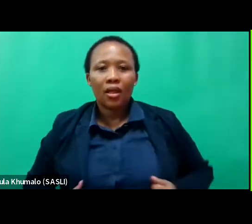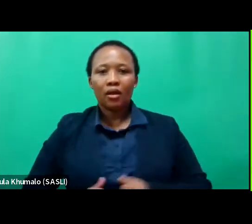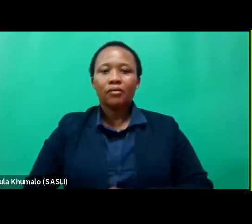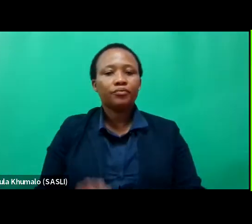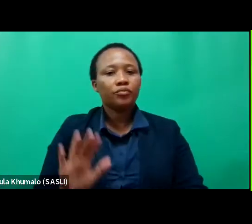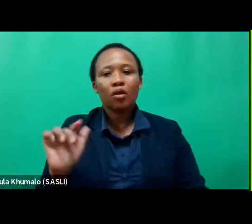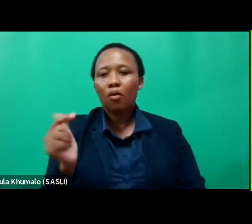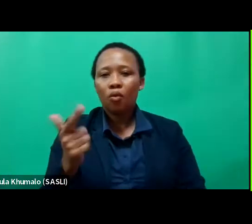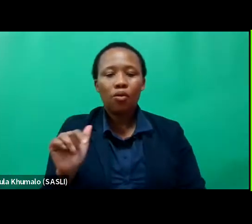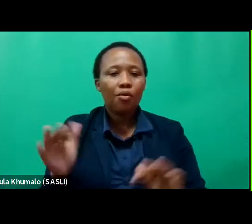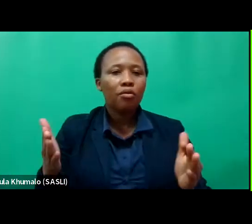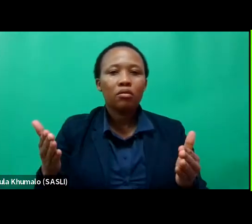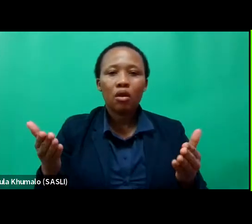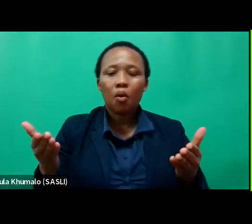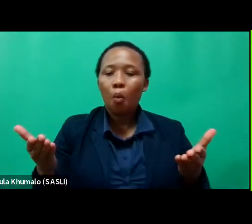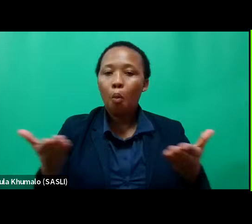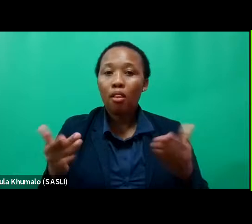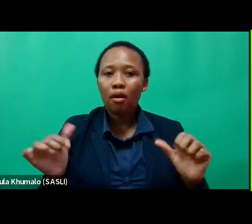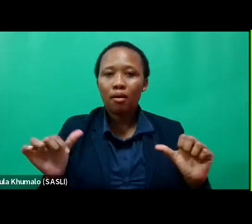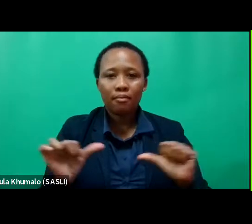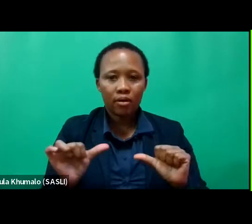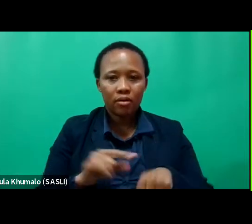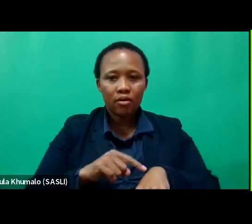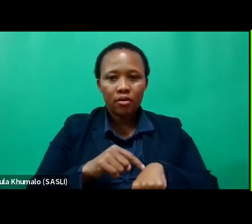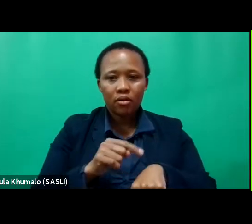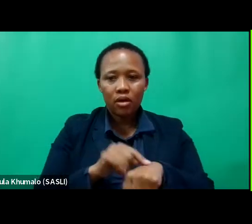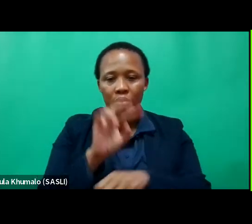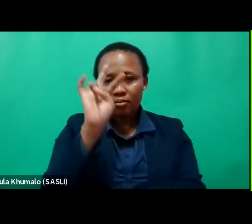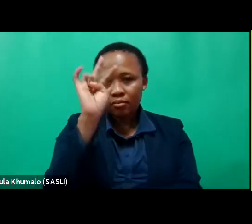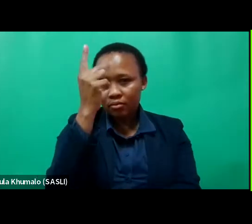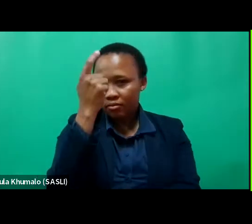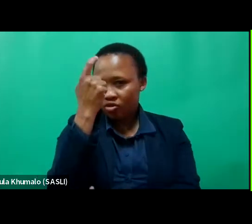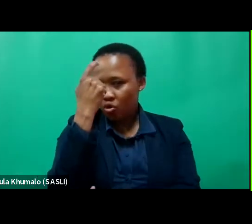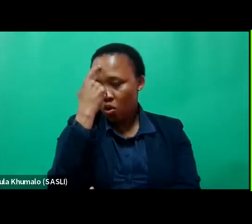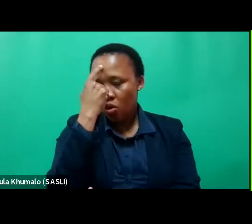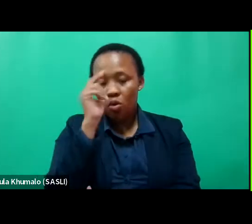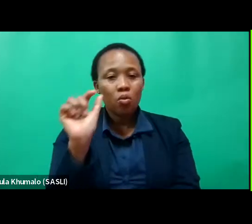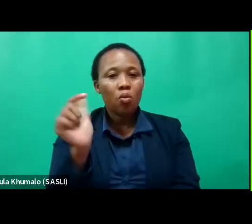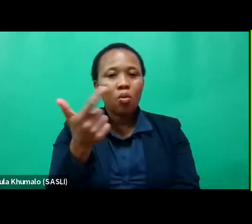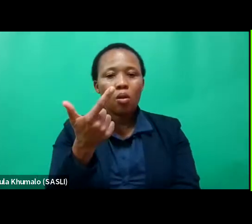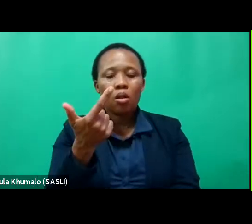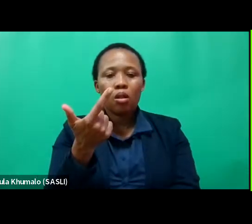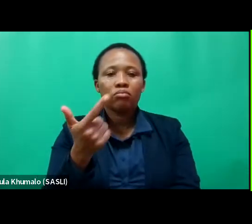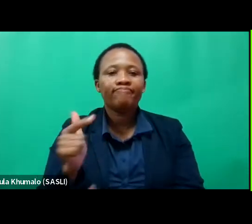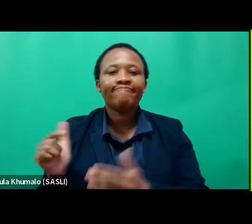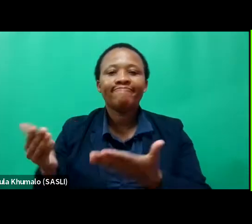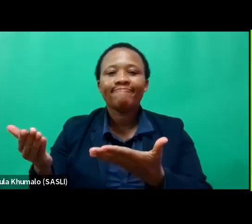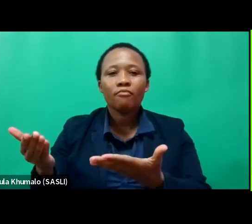Yes, the time now is 2 p.m. So welcome back, everyone.